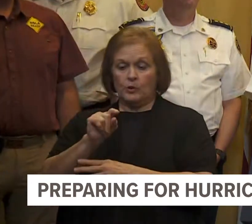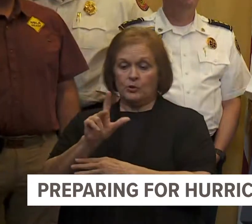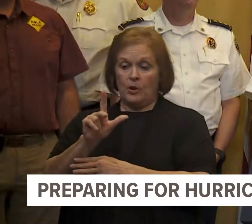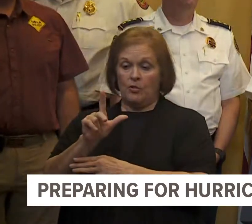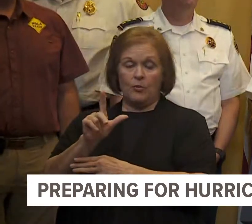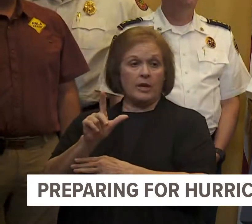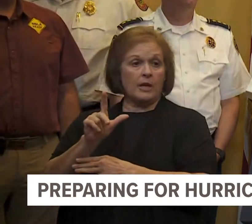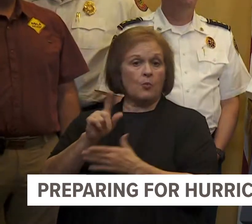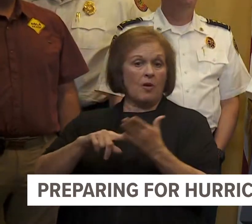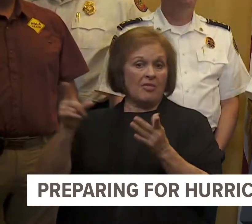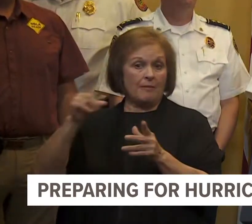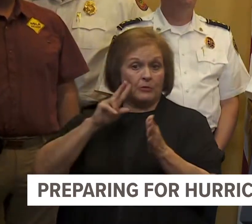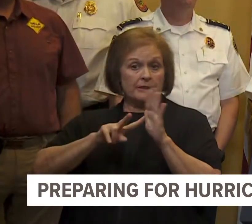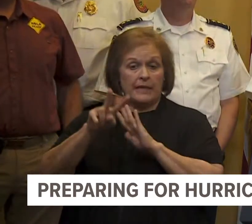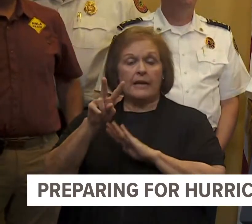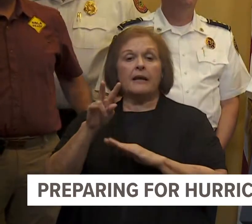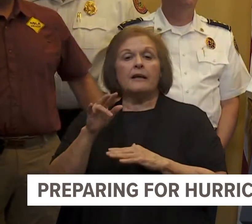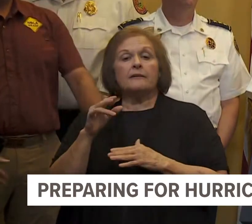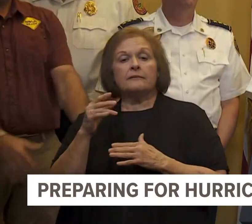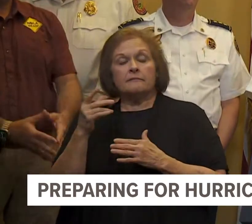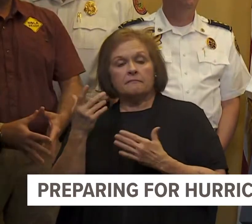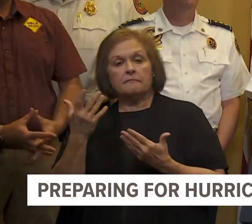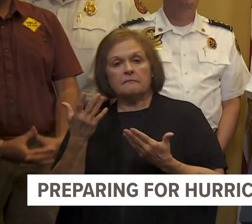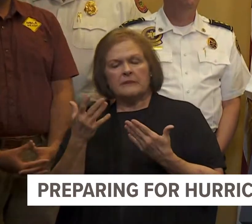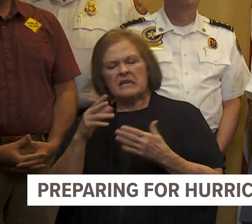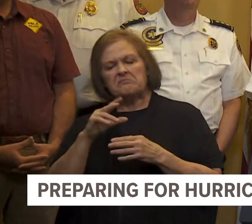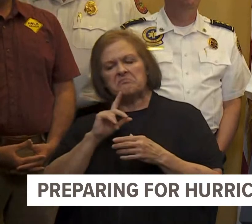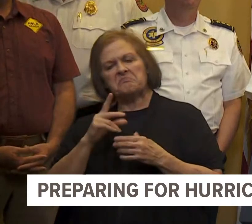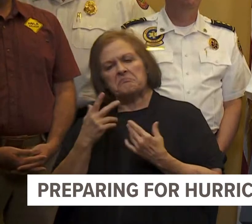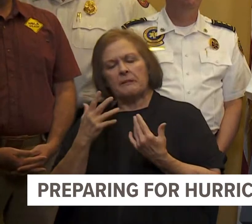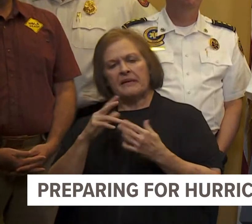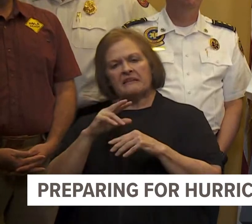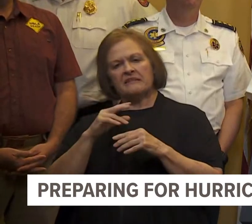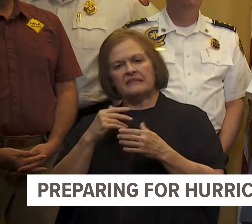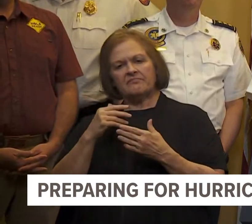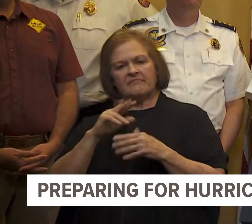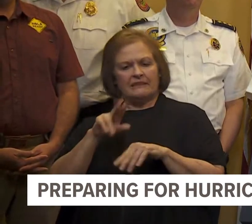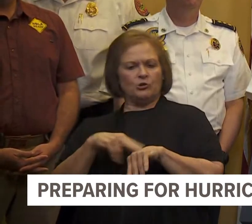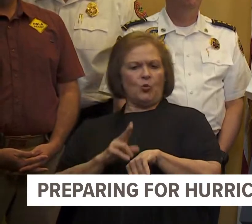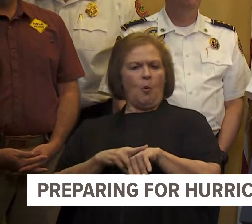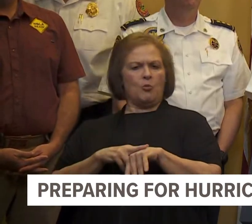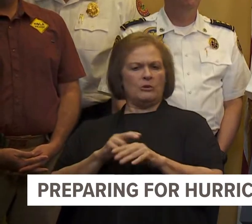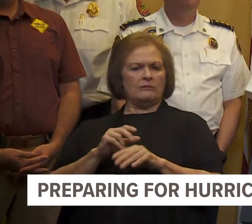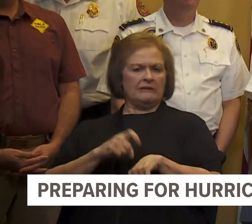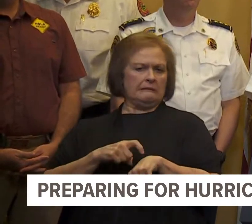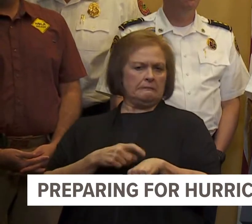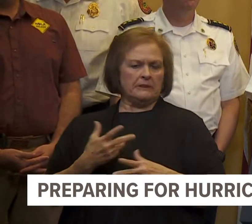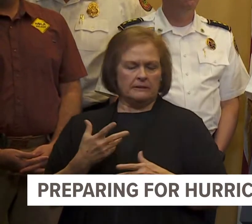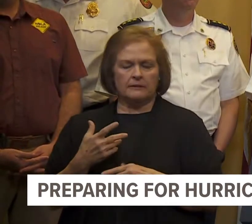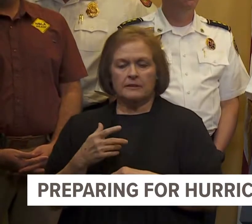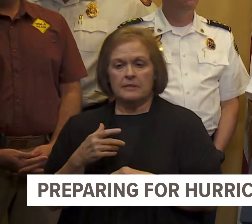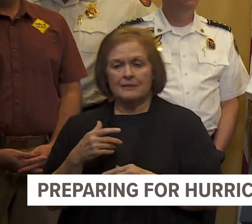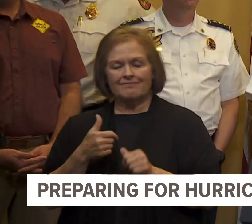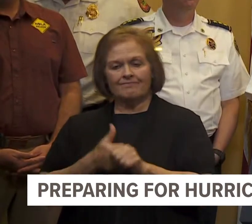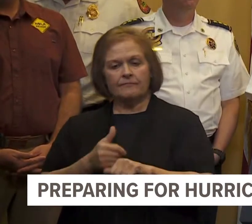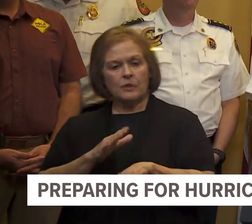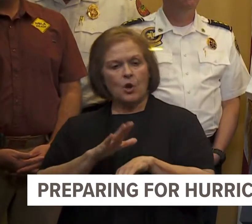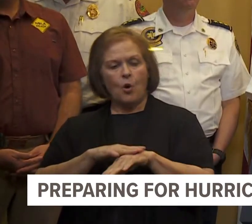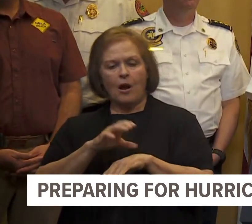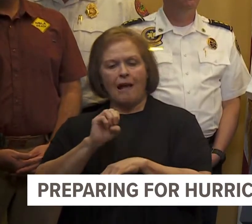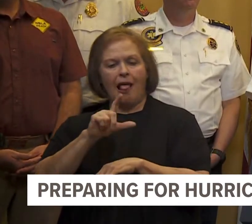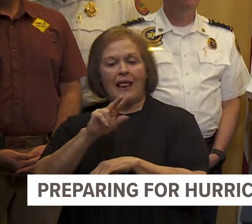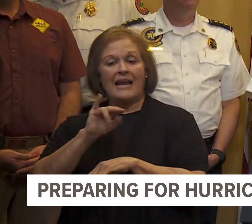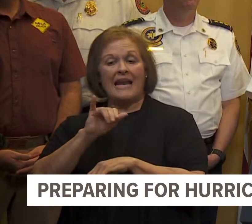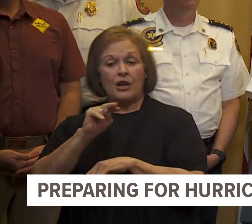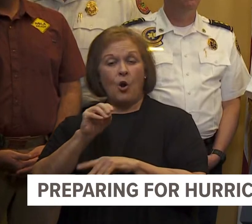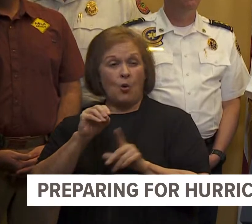hurricane season outlook, which does call for a near normal hurricane season. This forecast is based on a high chance of El